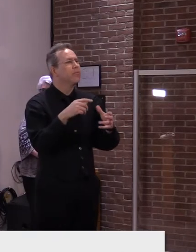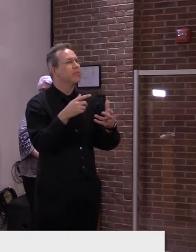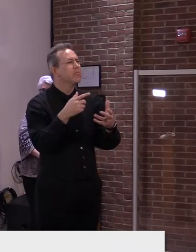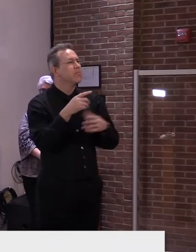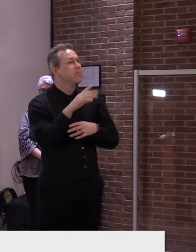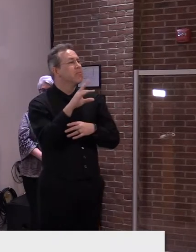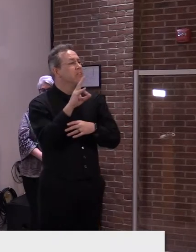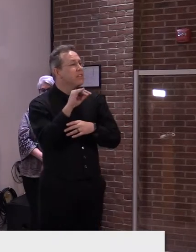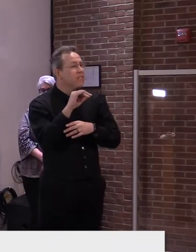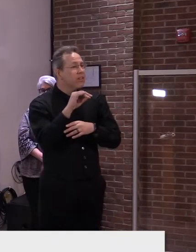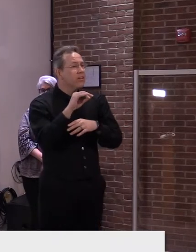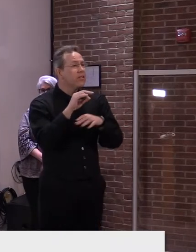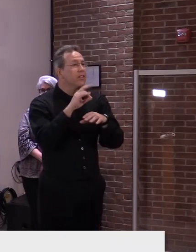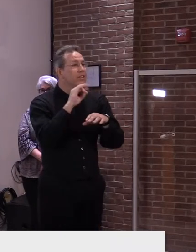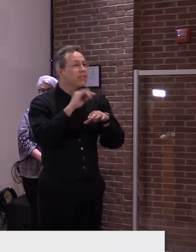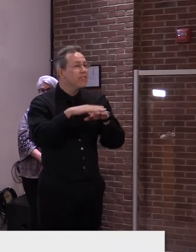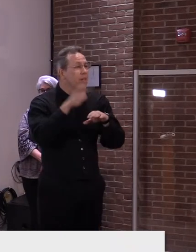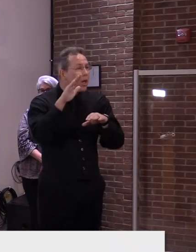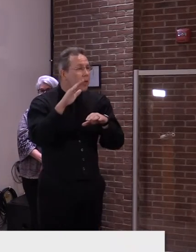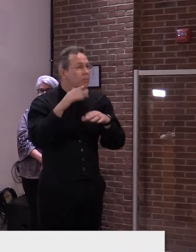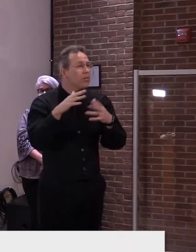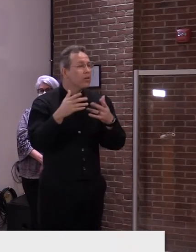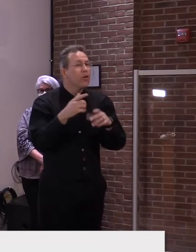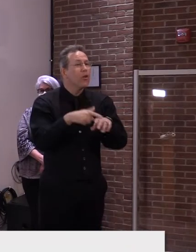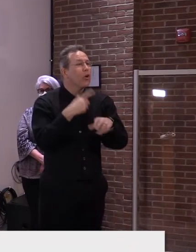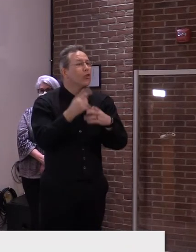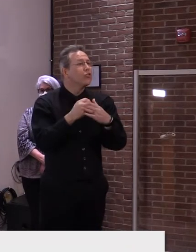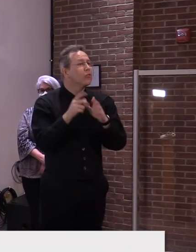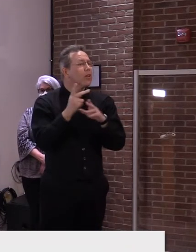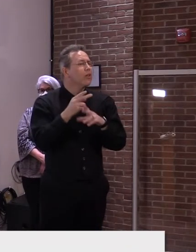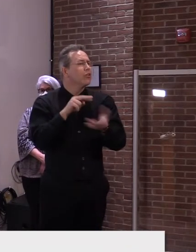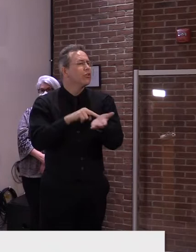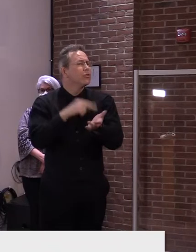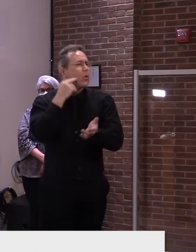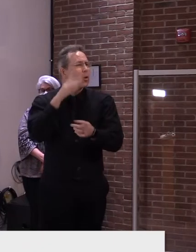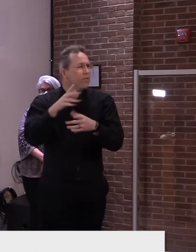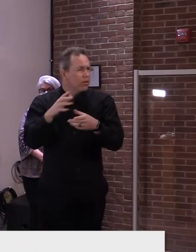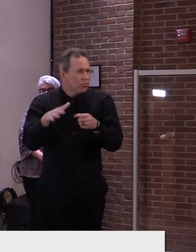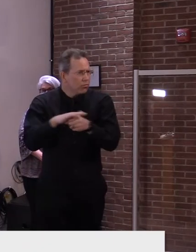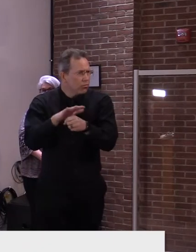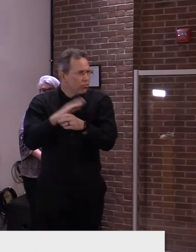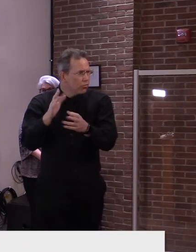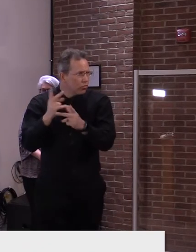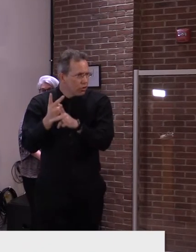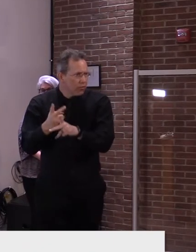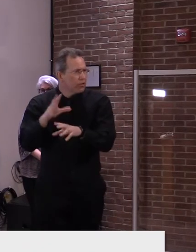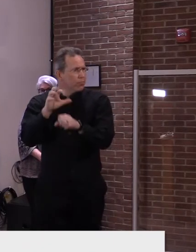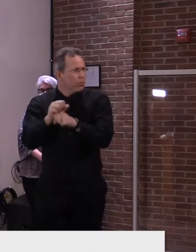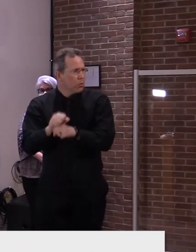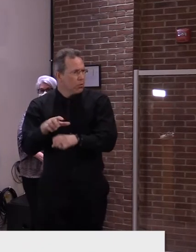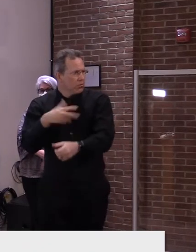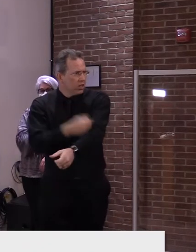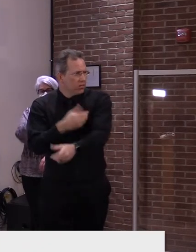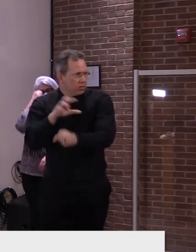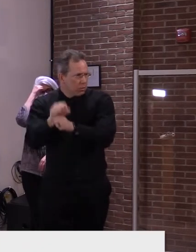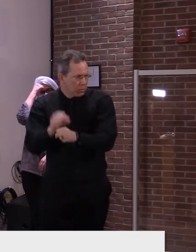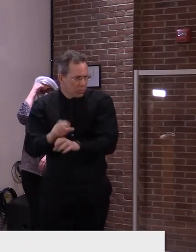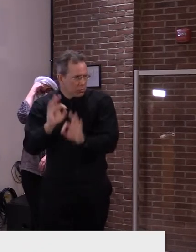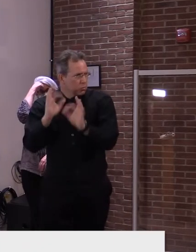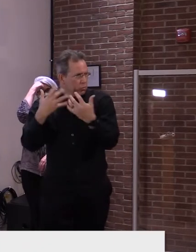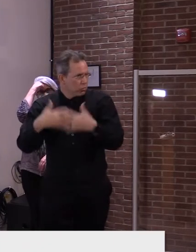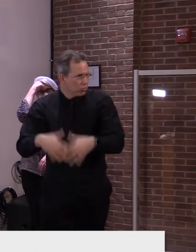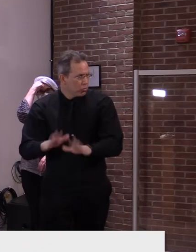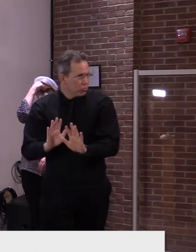care facilities, we saw tremendous uptake among the residents and most of the staff in those in the medical